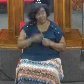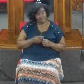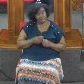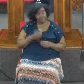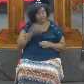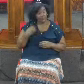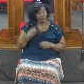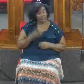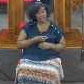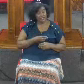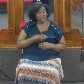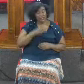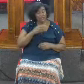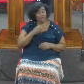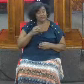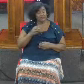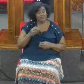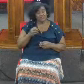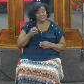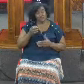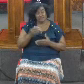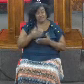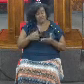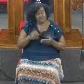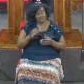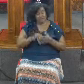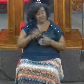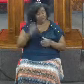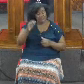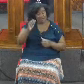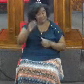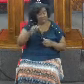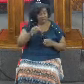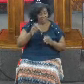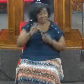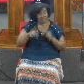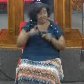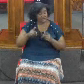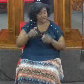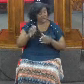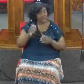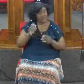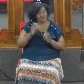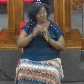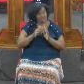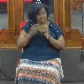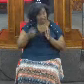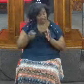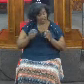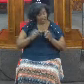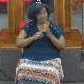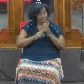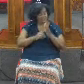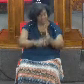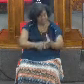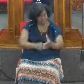we were so bold that we would knock on people's door and share the vision of our political